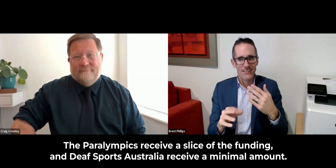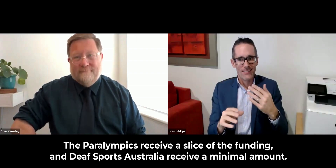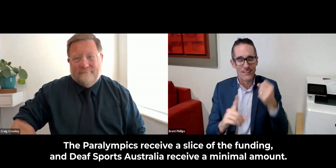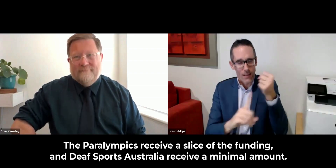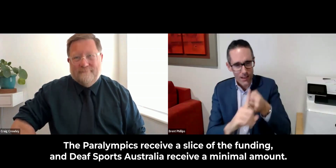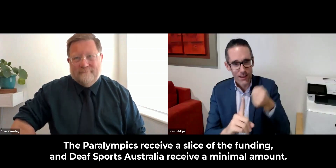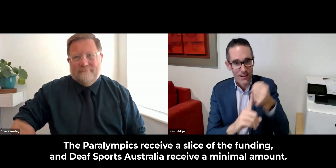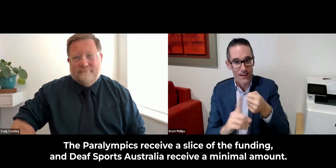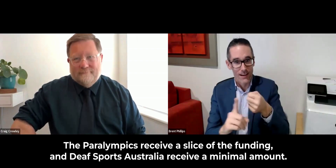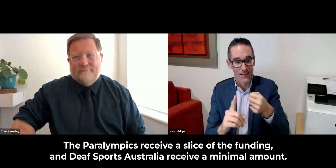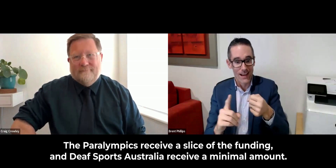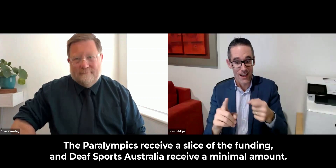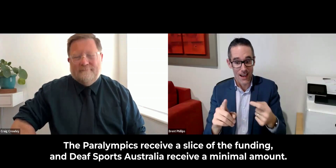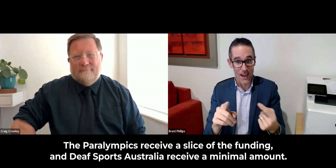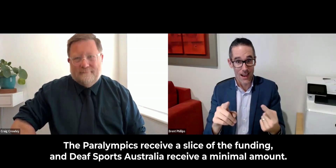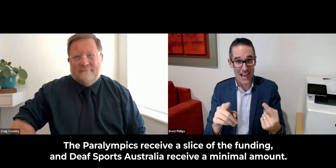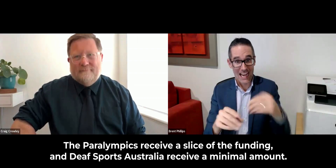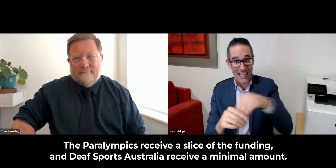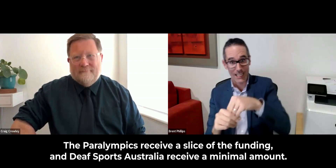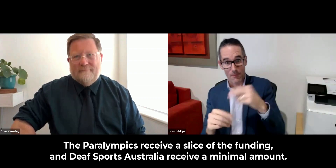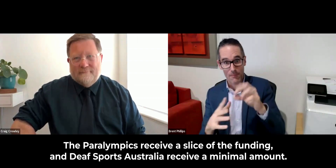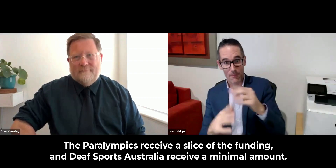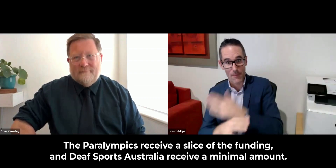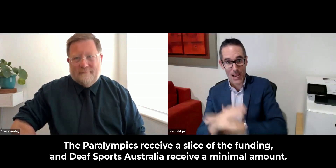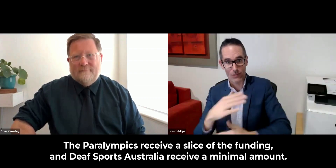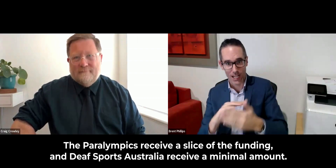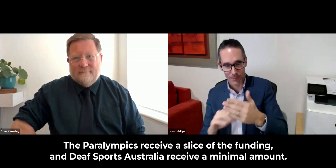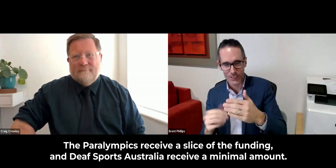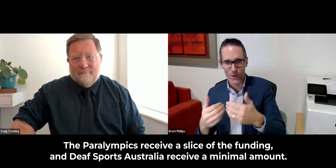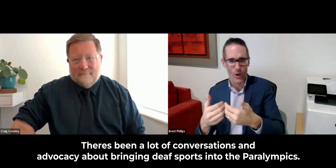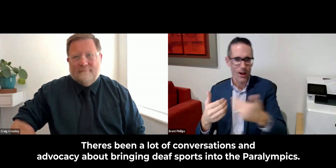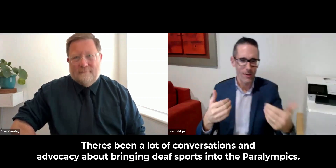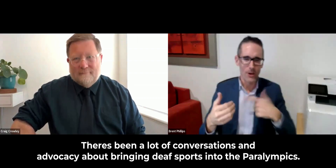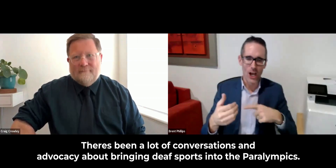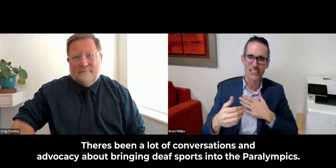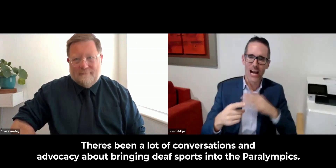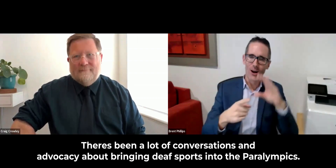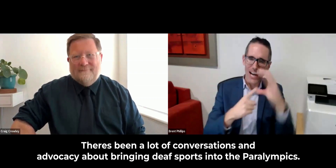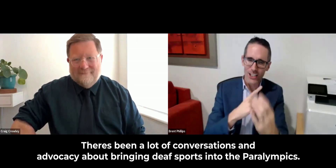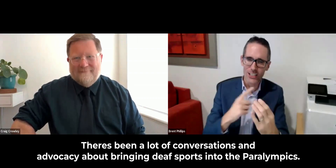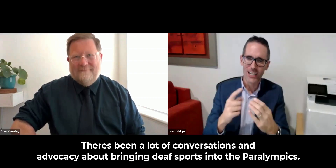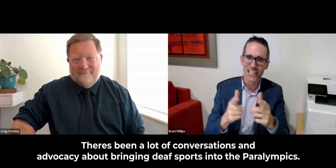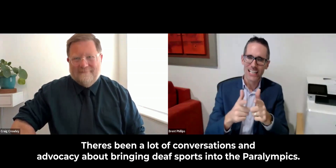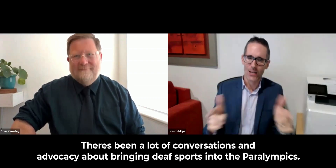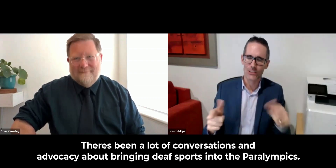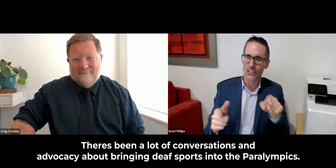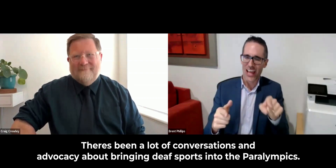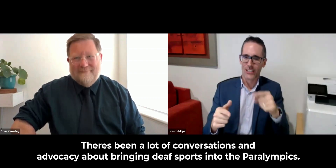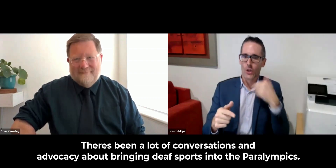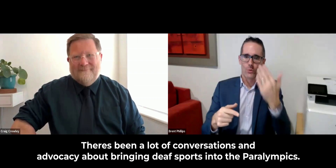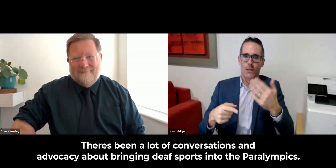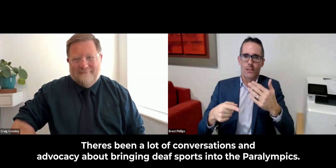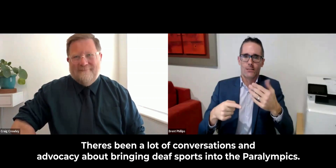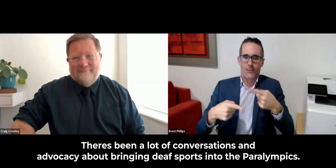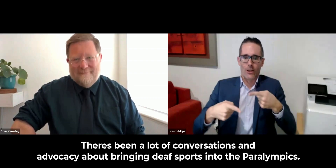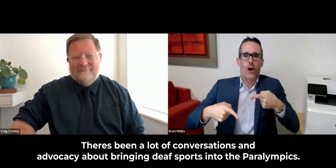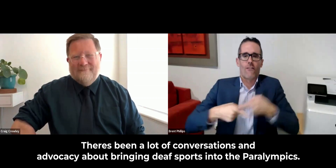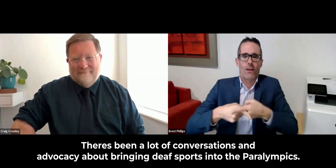and Deaf Sports Australia receive a minimal amount. There's been a lot of conversations